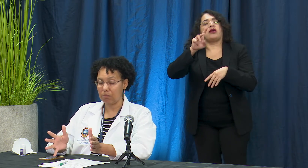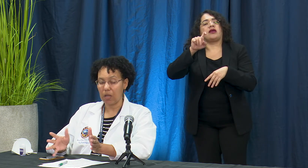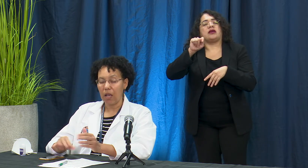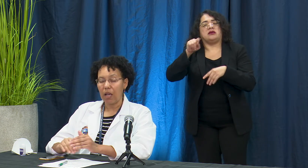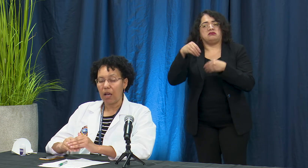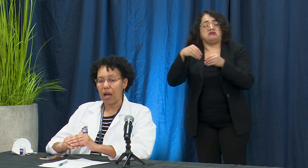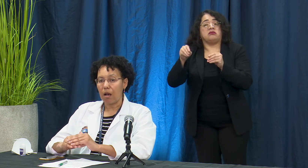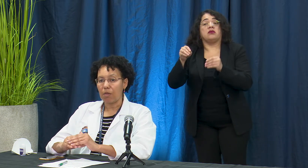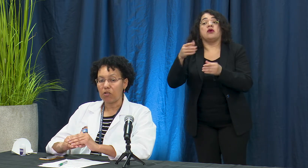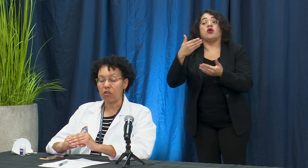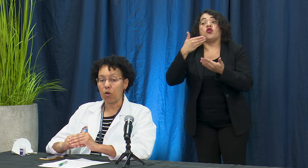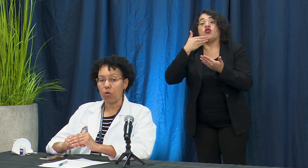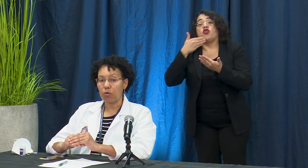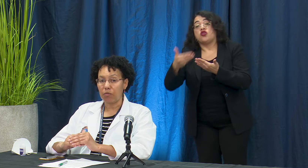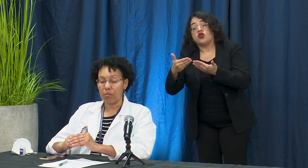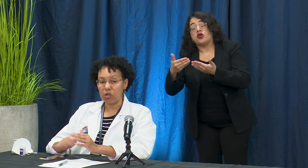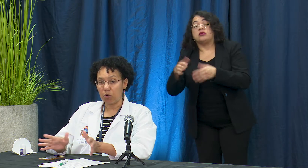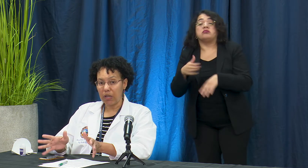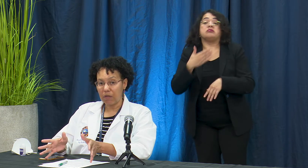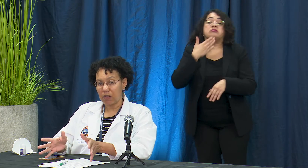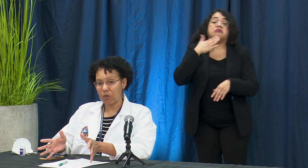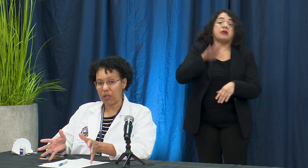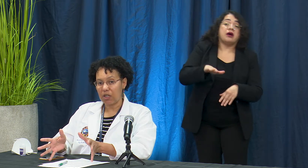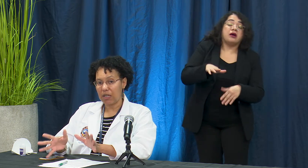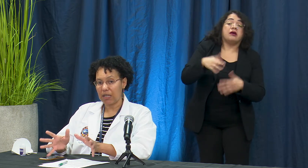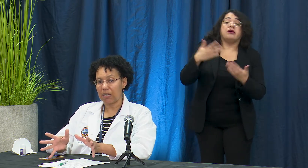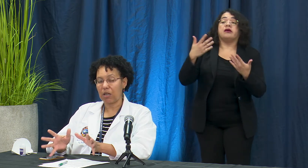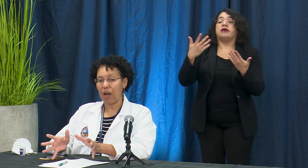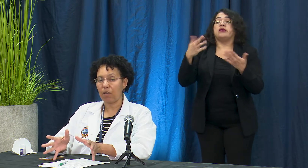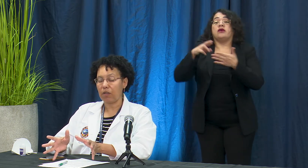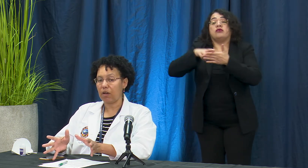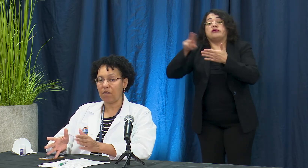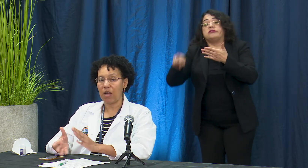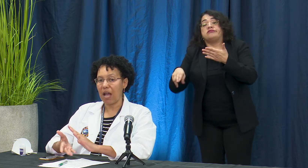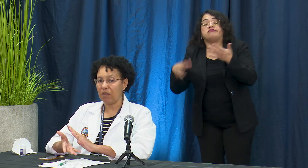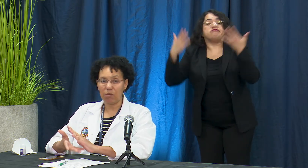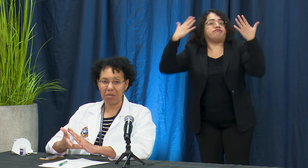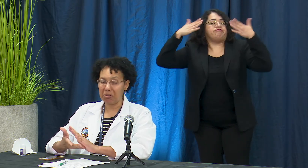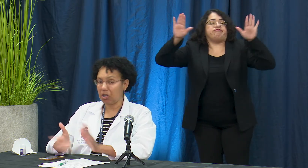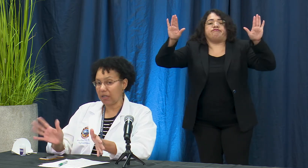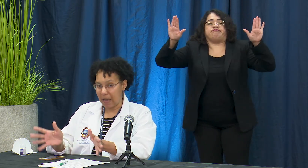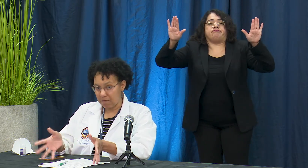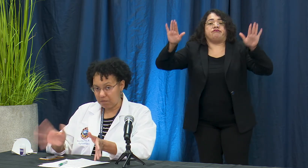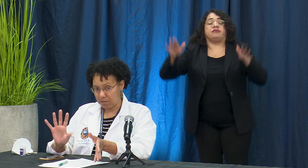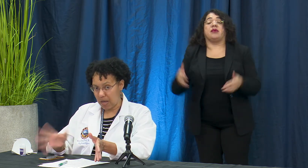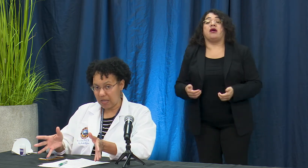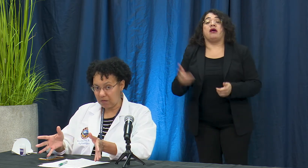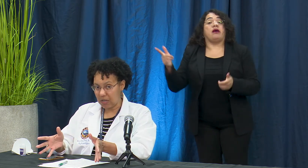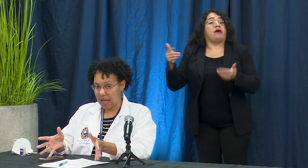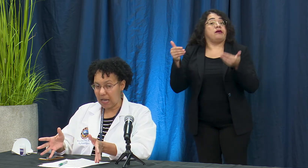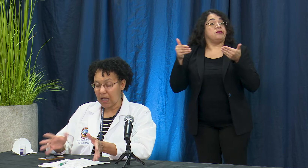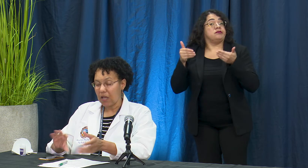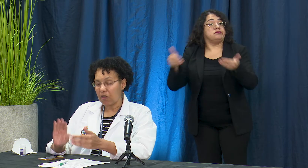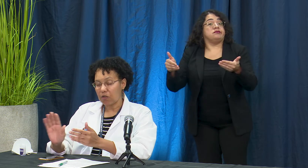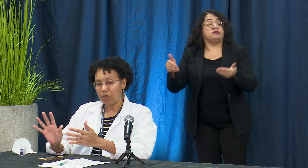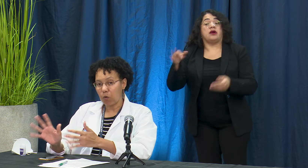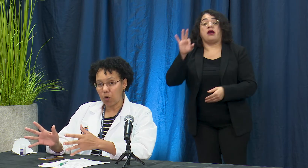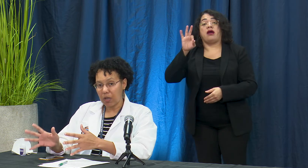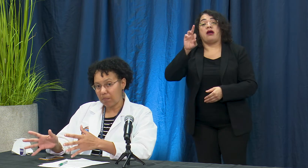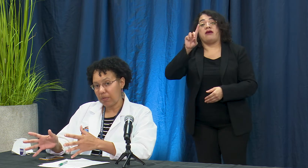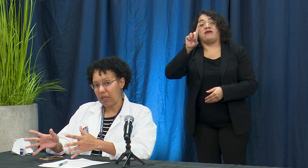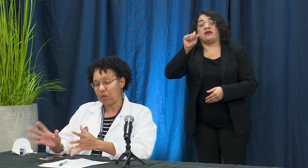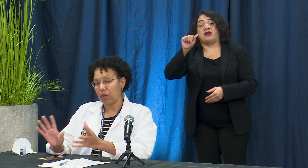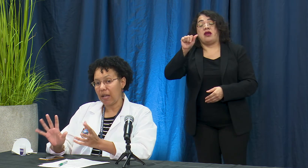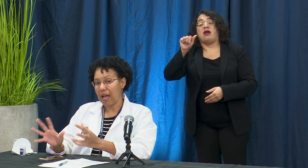not. So the majority of the serology tests that are out there have not even been looked at by the FDA. There's